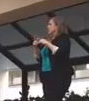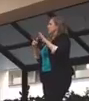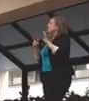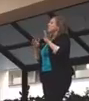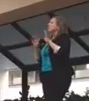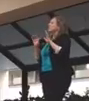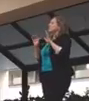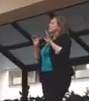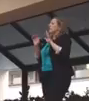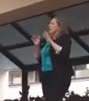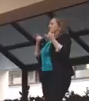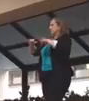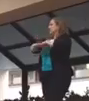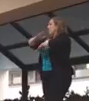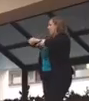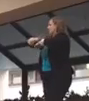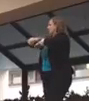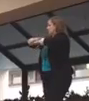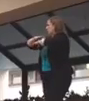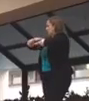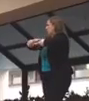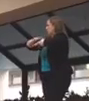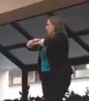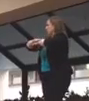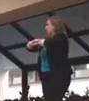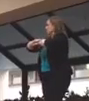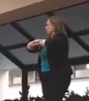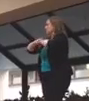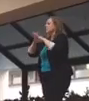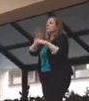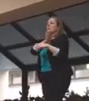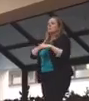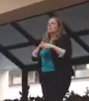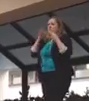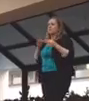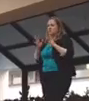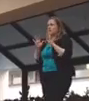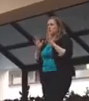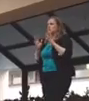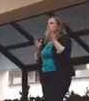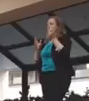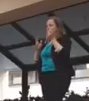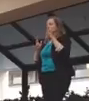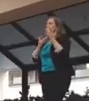for voting, and that's certified membership. But it is still on the table. That's not something that's been ignored.